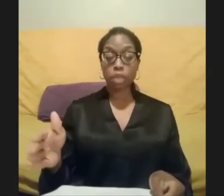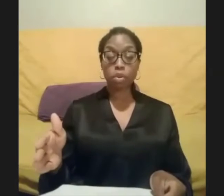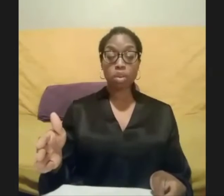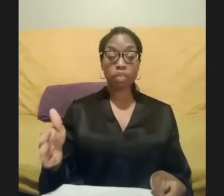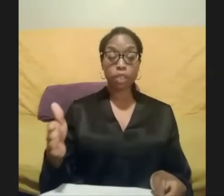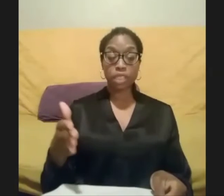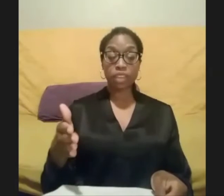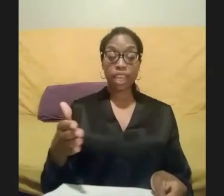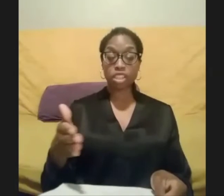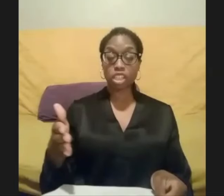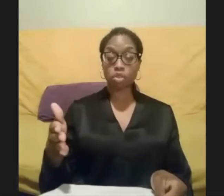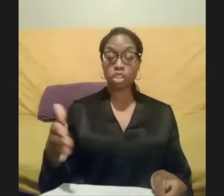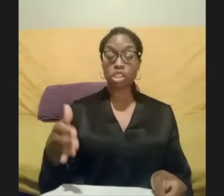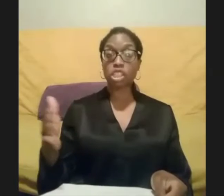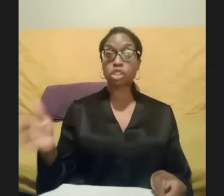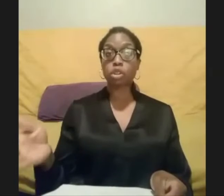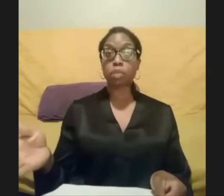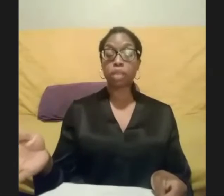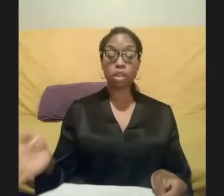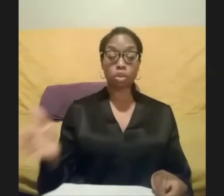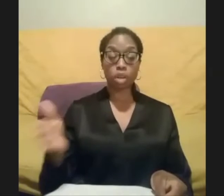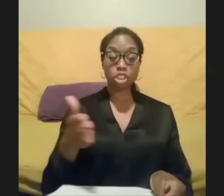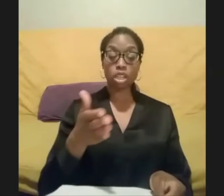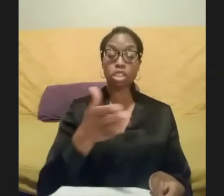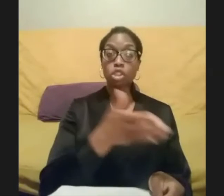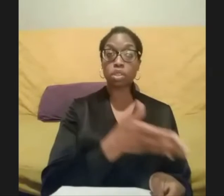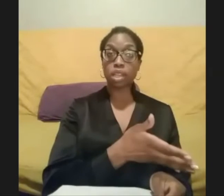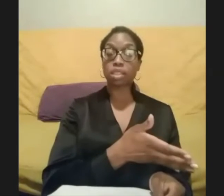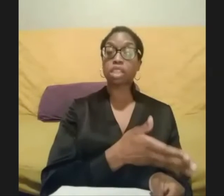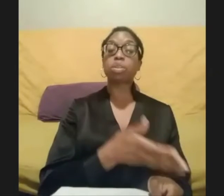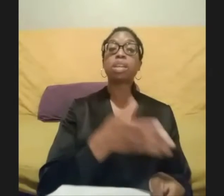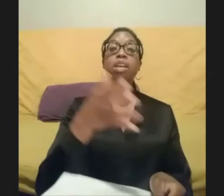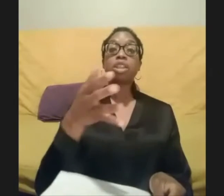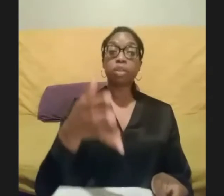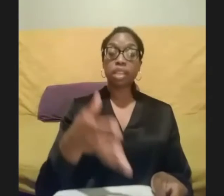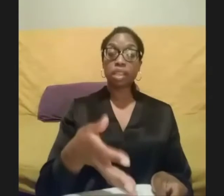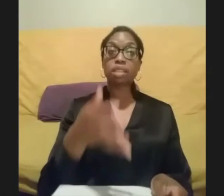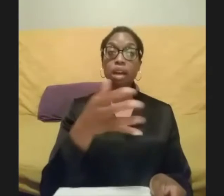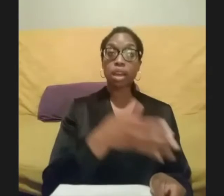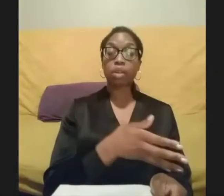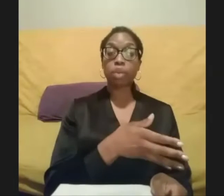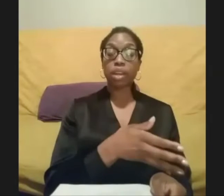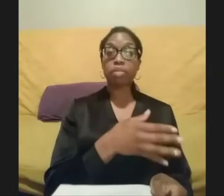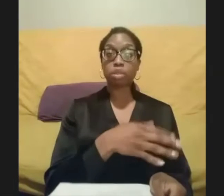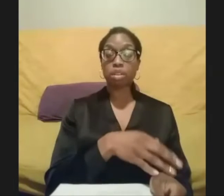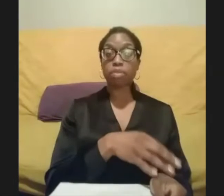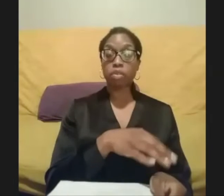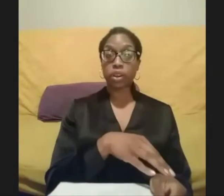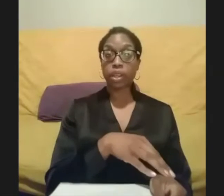who have specific ancestry, such as Eastern European or Ashkenazi Jewish ancestry, there is a higher rate of certain types of ovarian